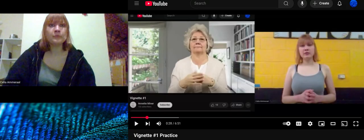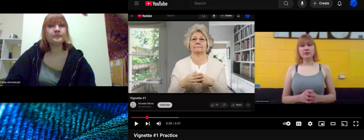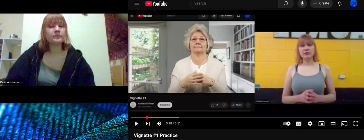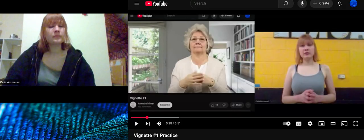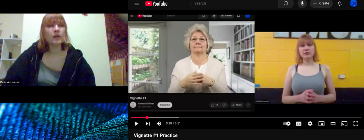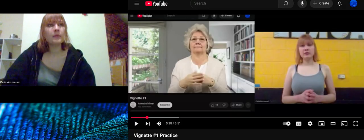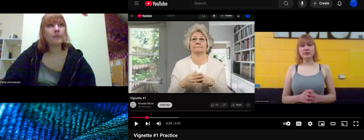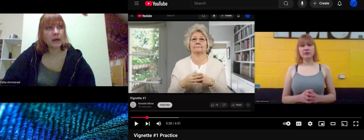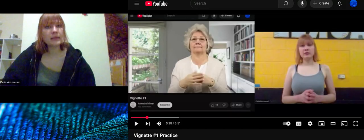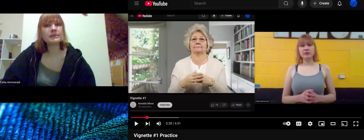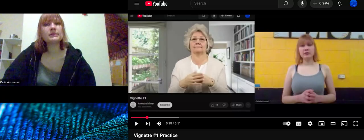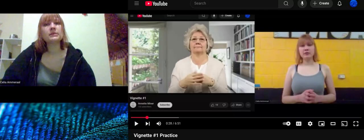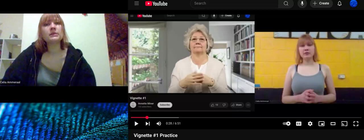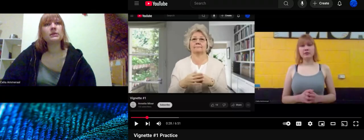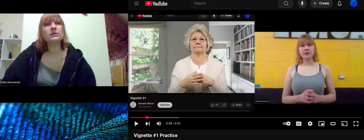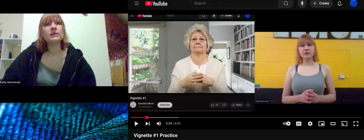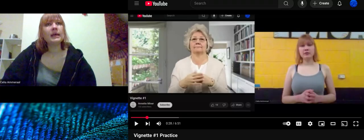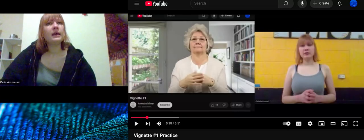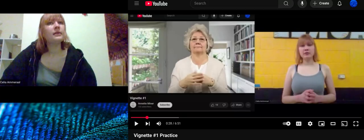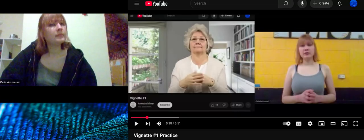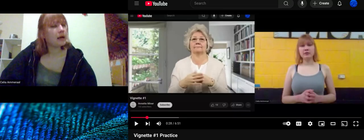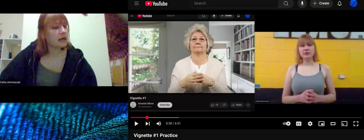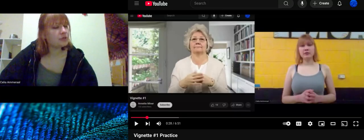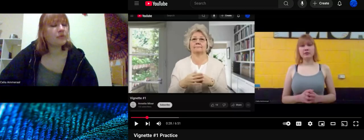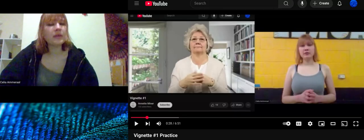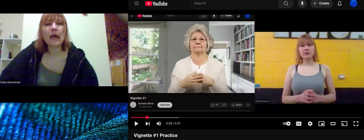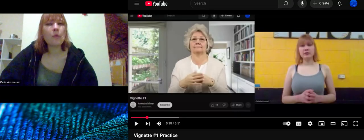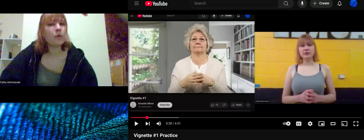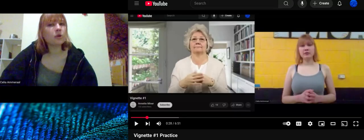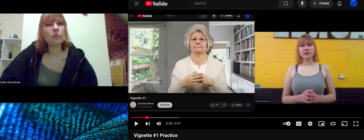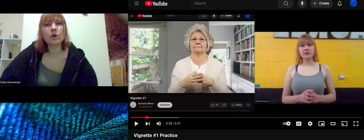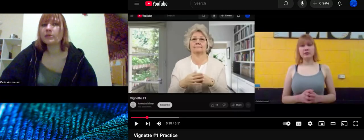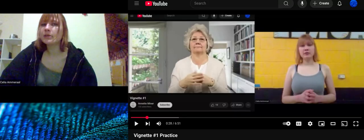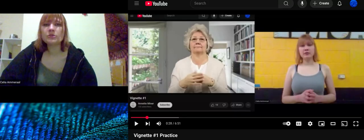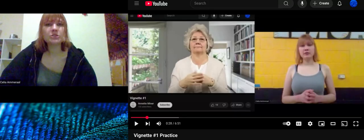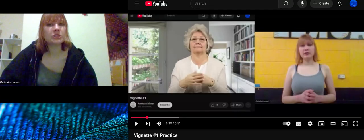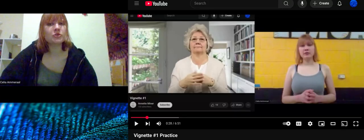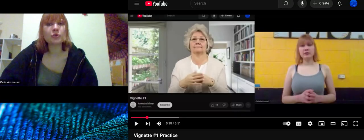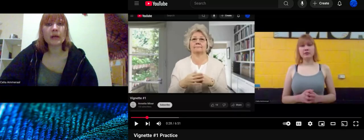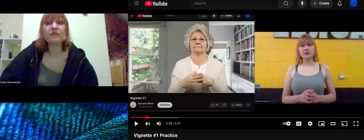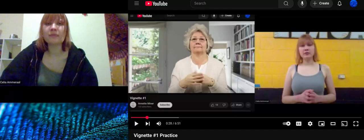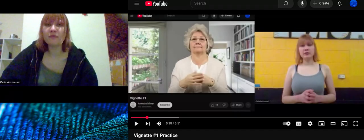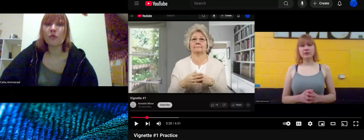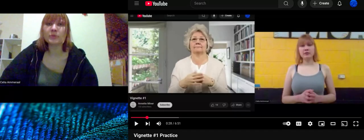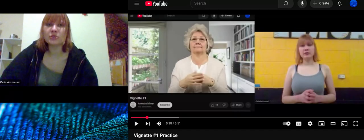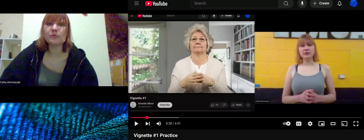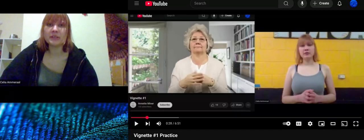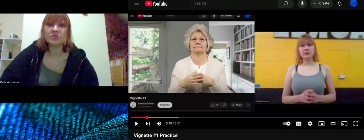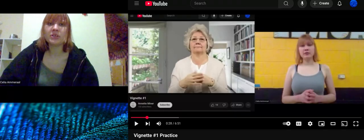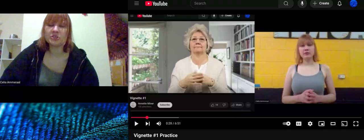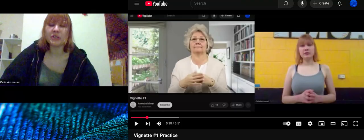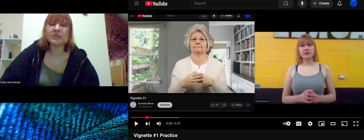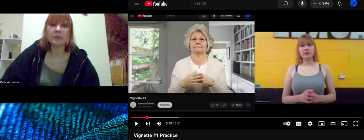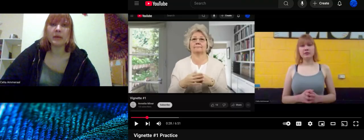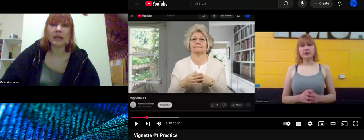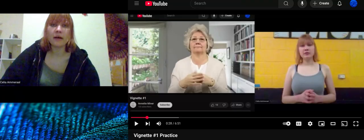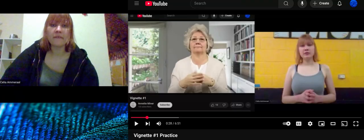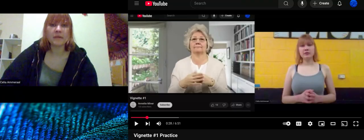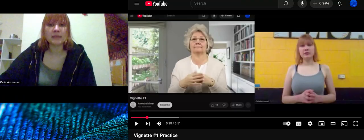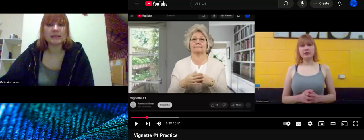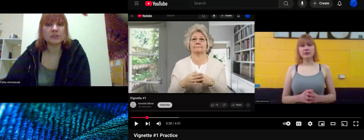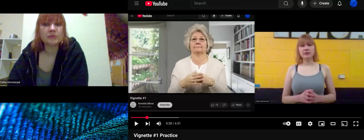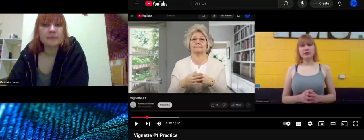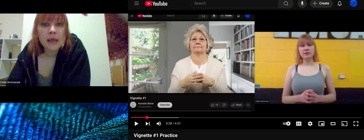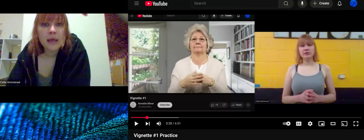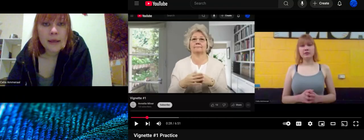know, but I do think that one little word just strayed from form too much and changed the meaning of